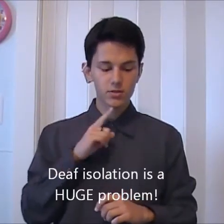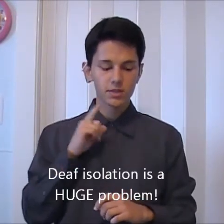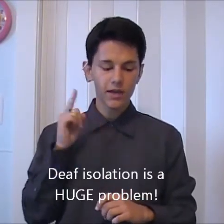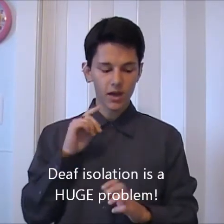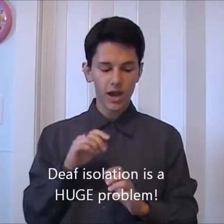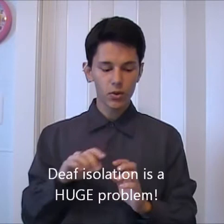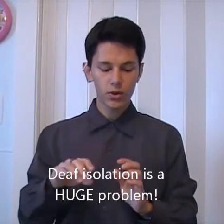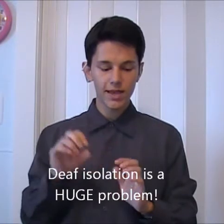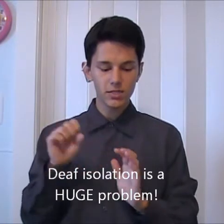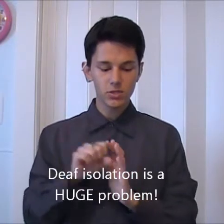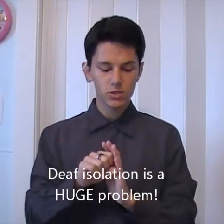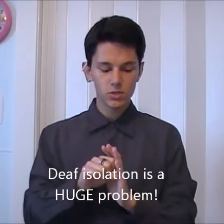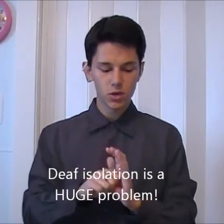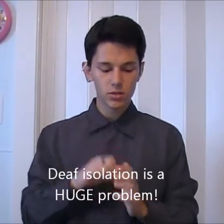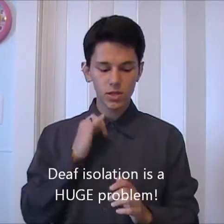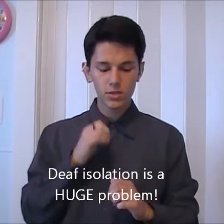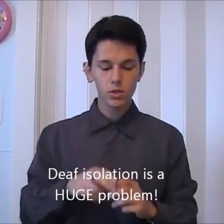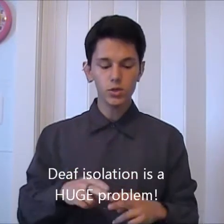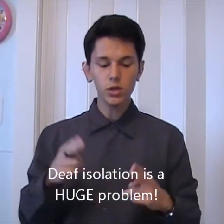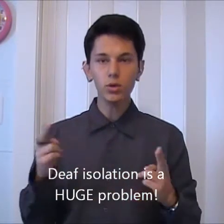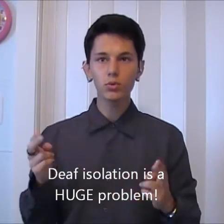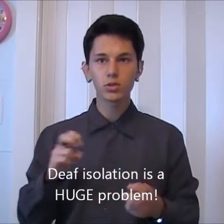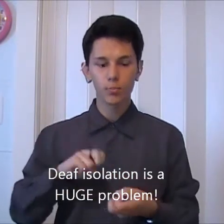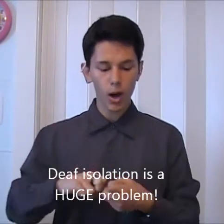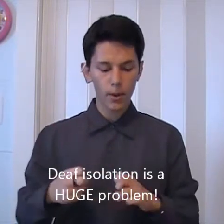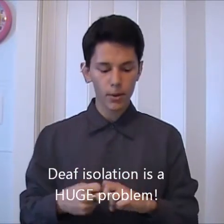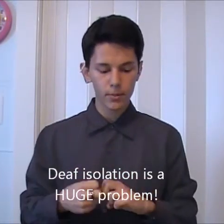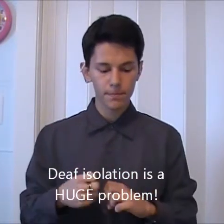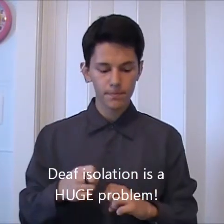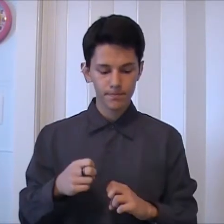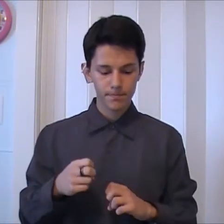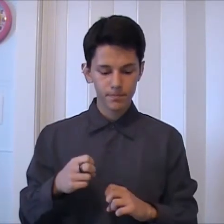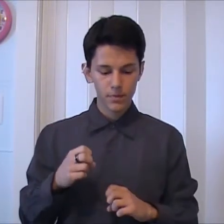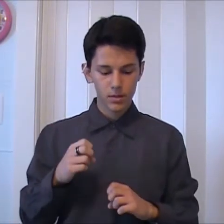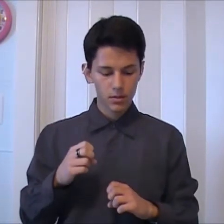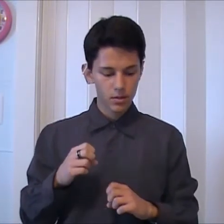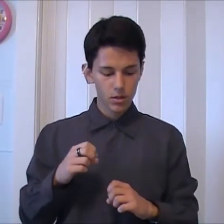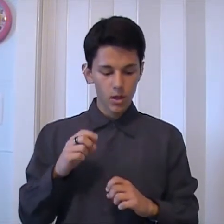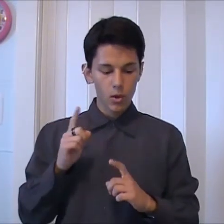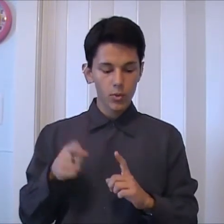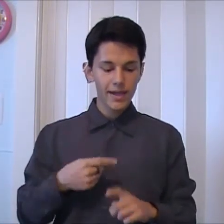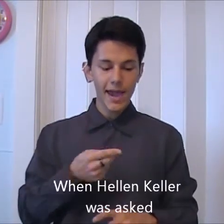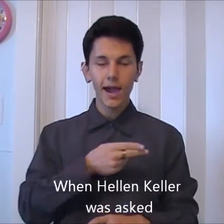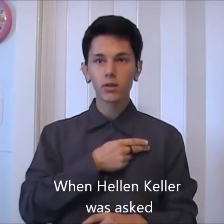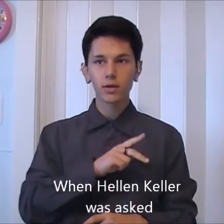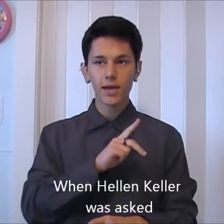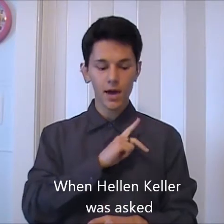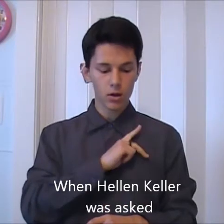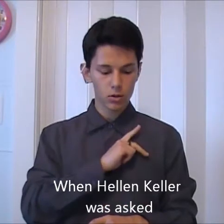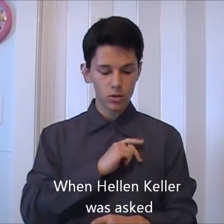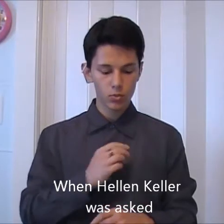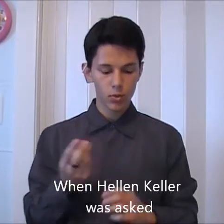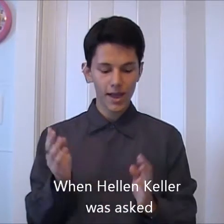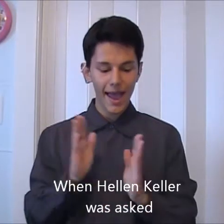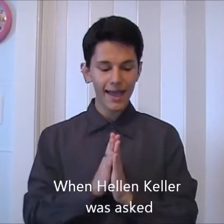That isolation is a huge problem. When Helen Keller was